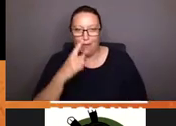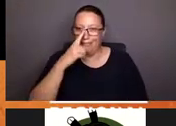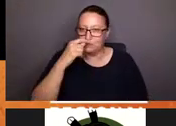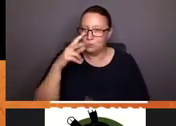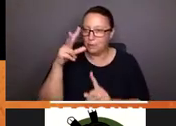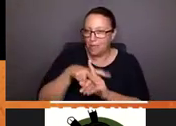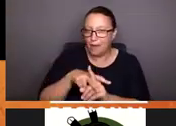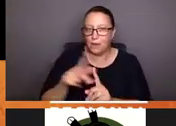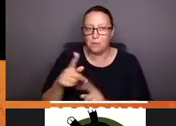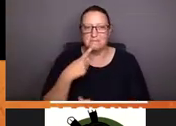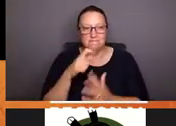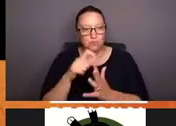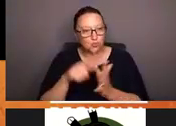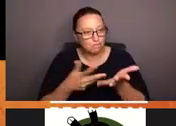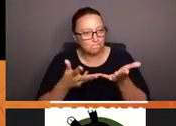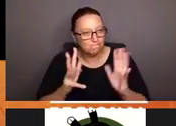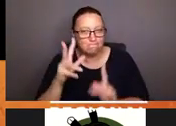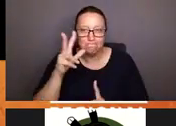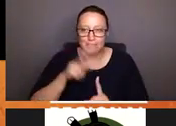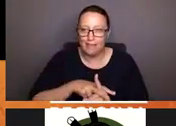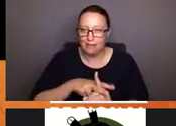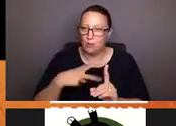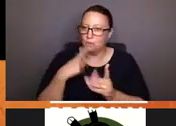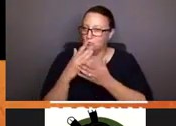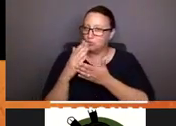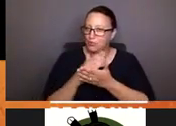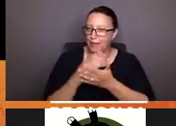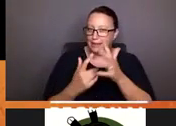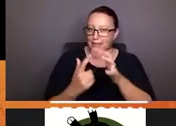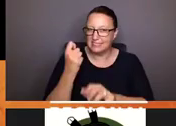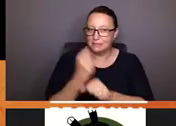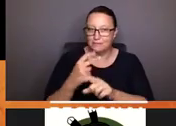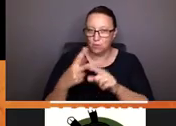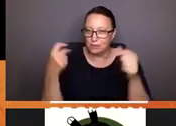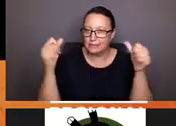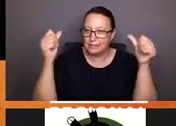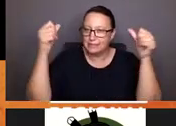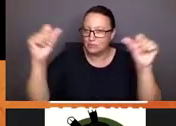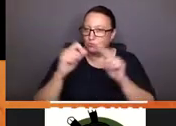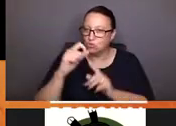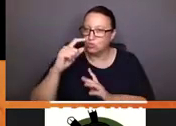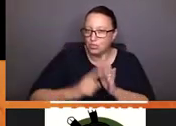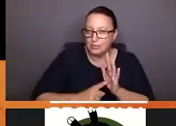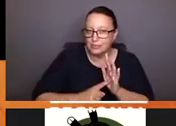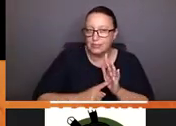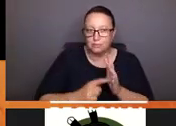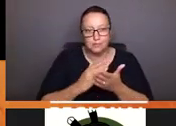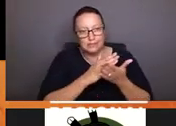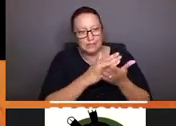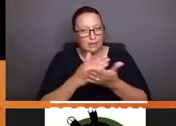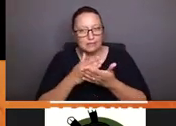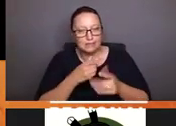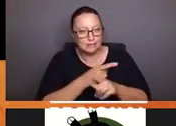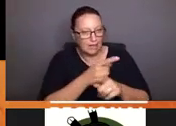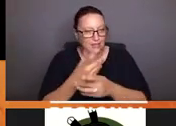of projects are eligible. I'll share some examples of successful projects, discuss the application and assessment